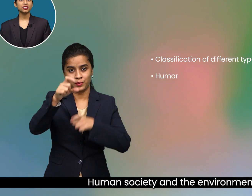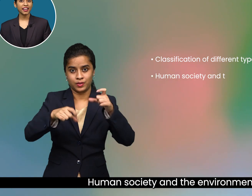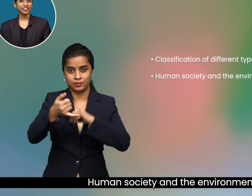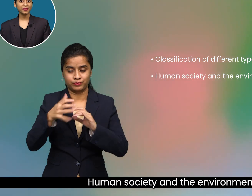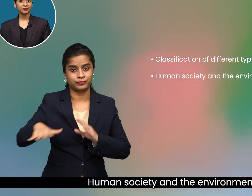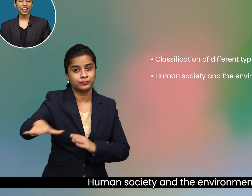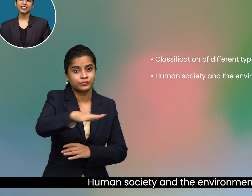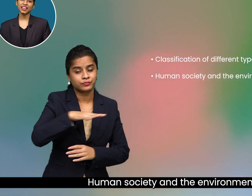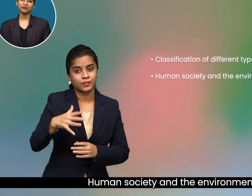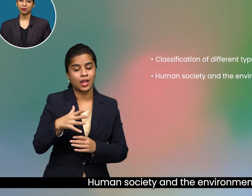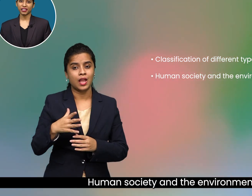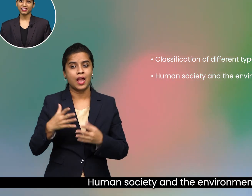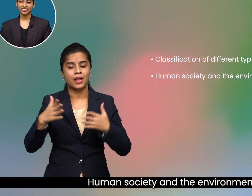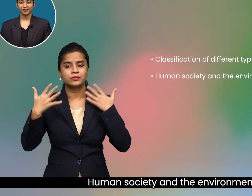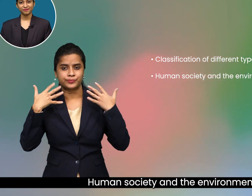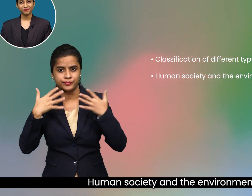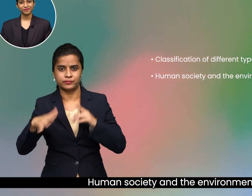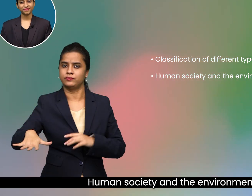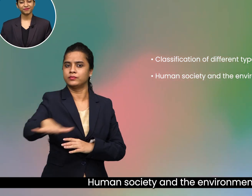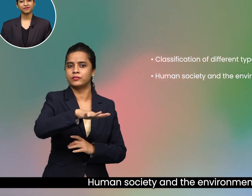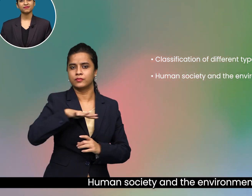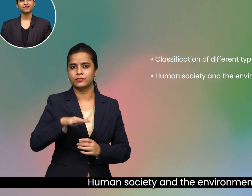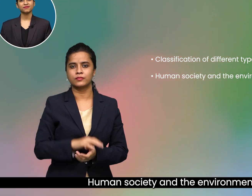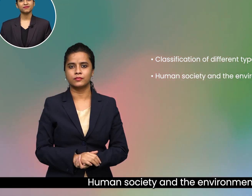human society and the environment,